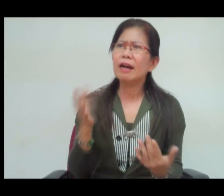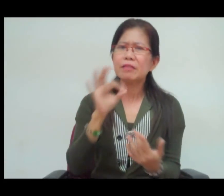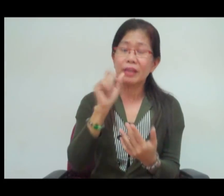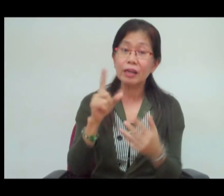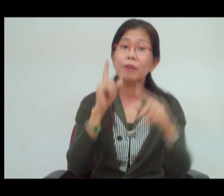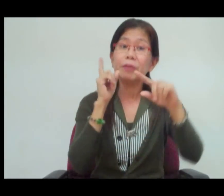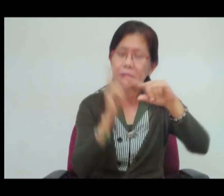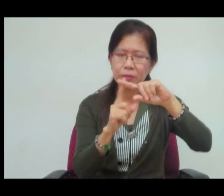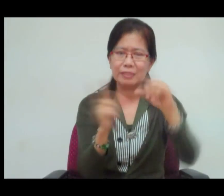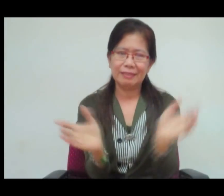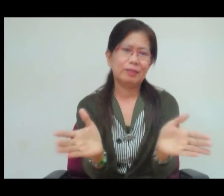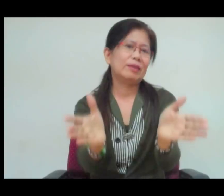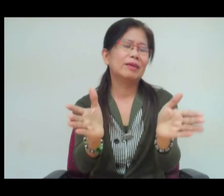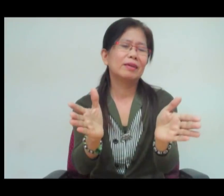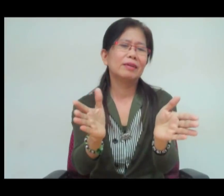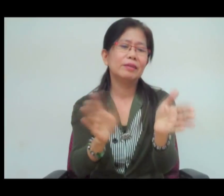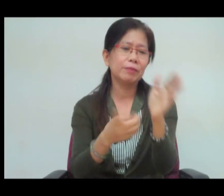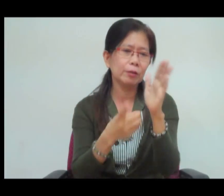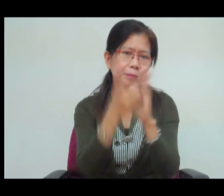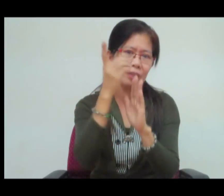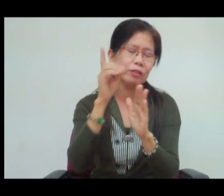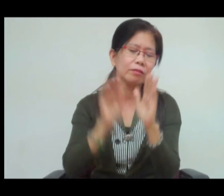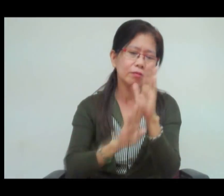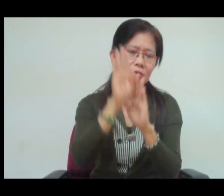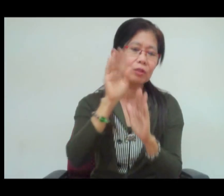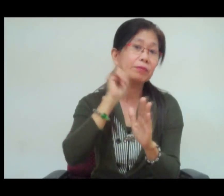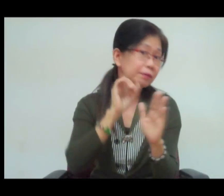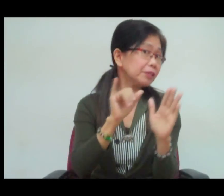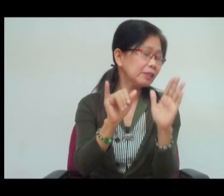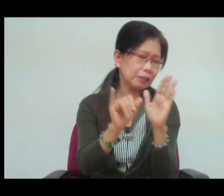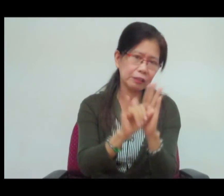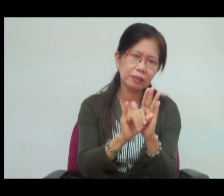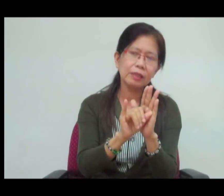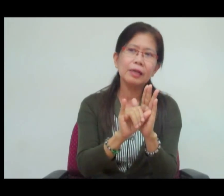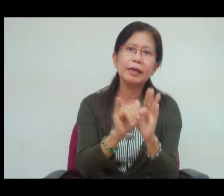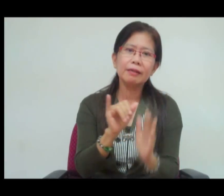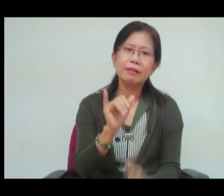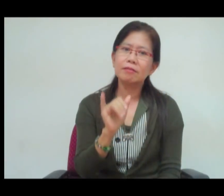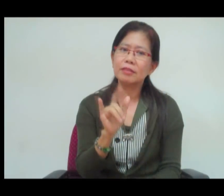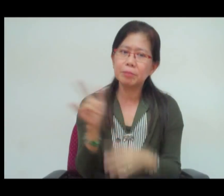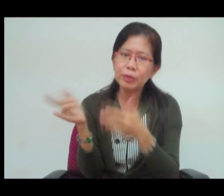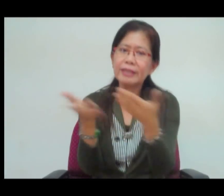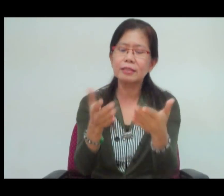FSL affirms the development of their identity, and it brings